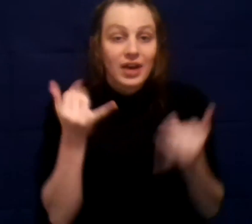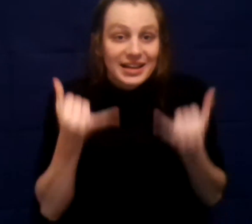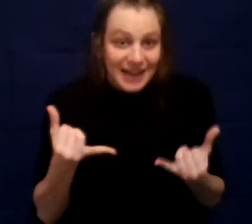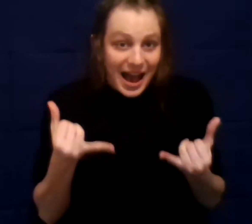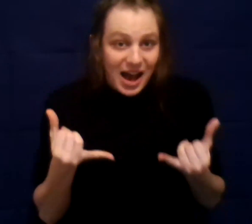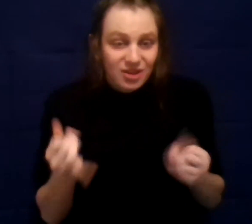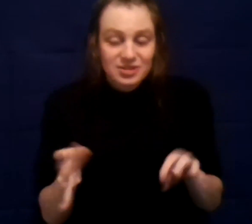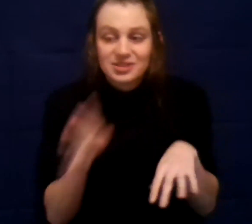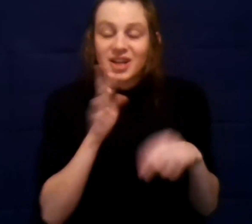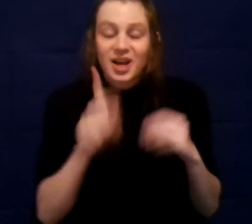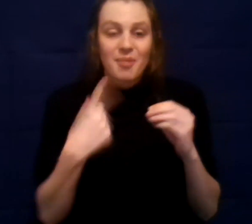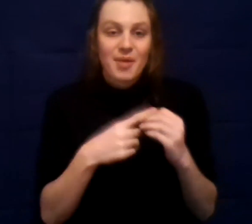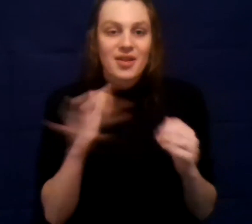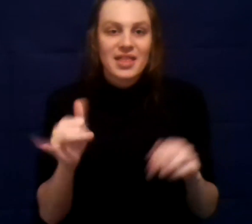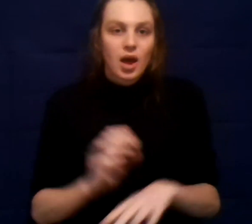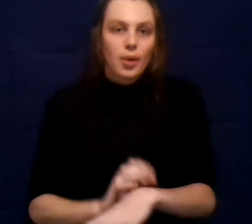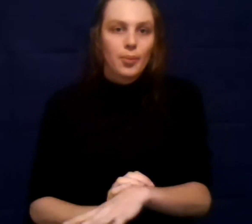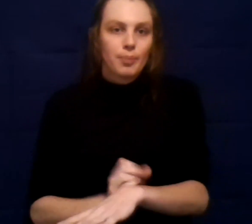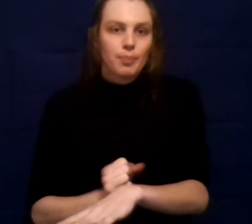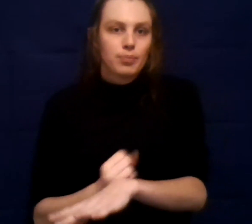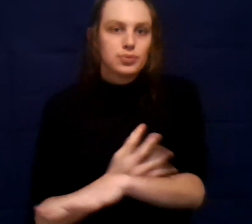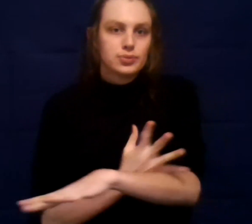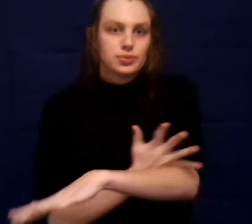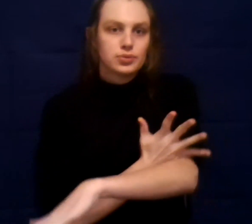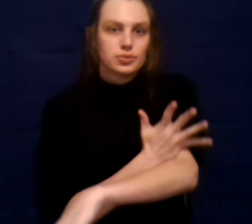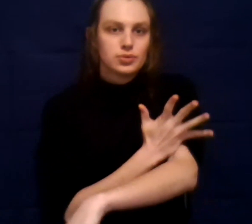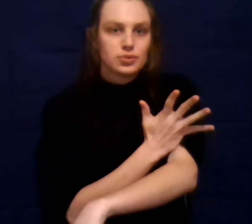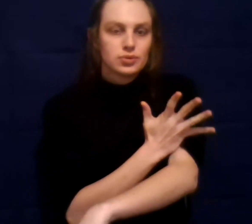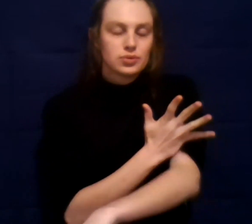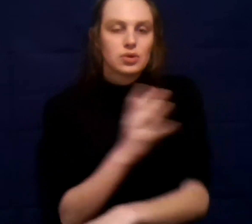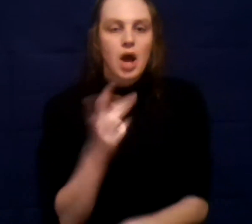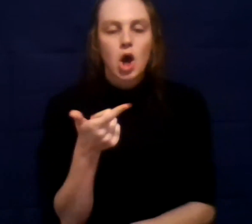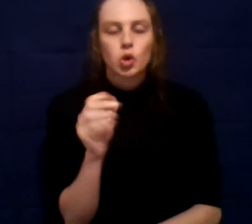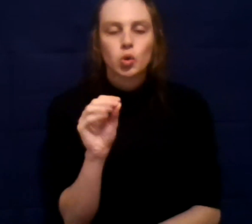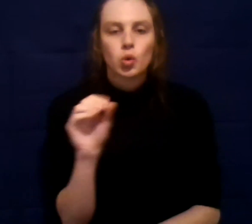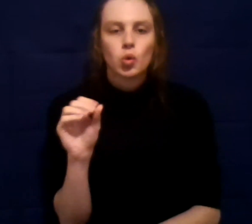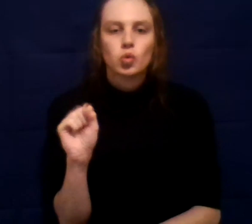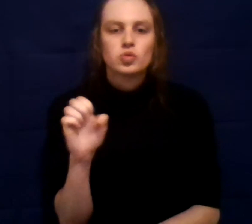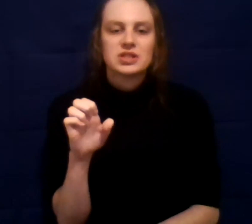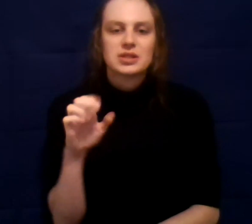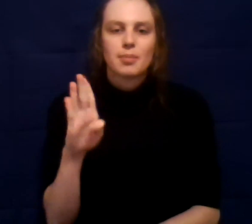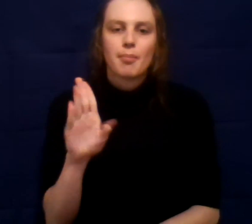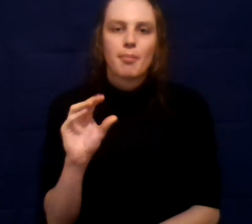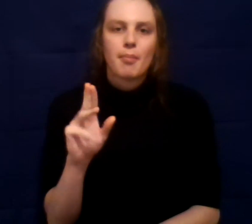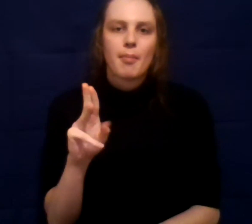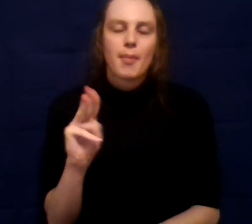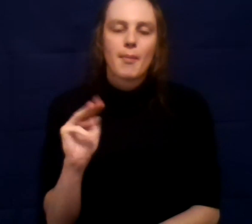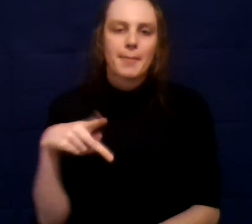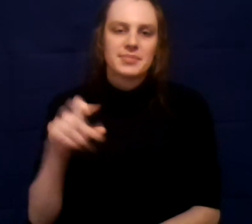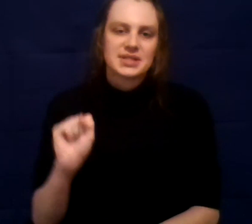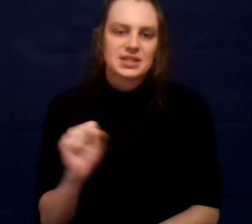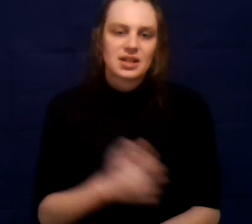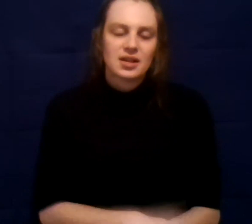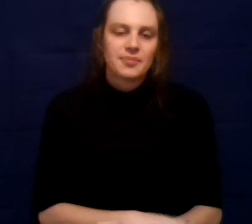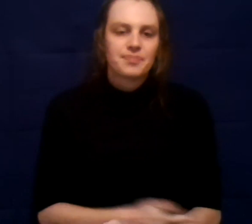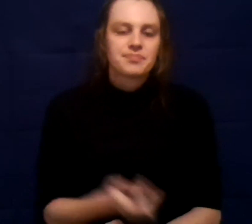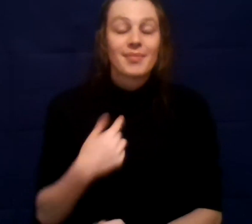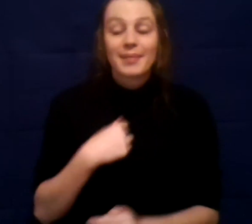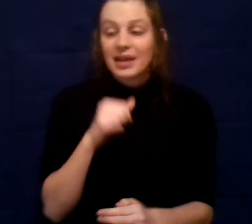really was like what I say now, what I think like I did have that spiritual awakening at